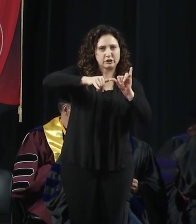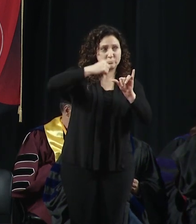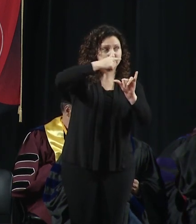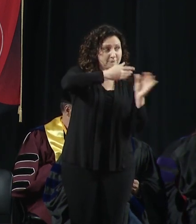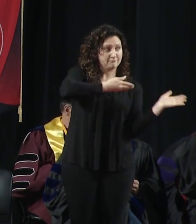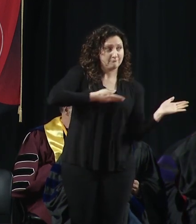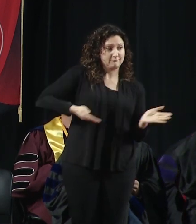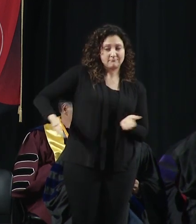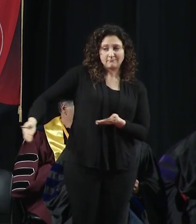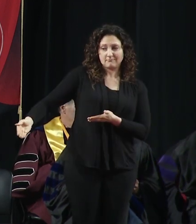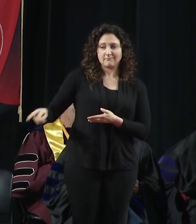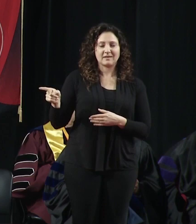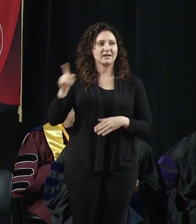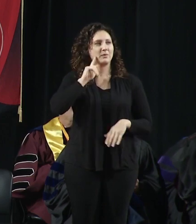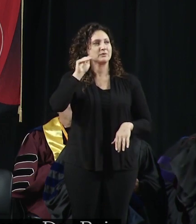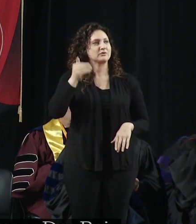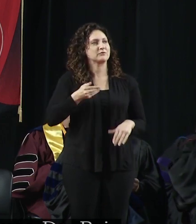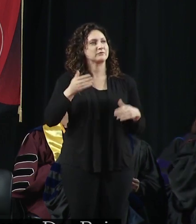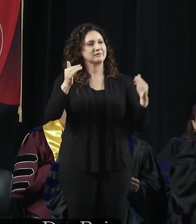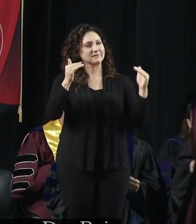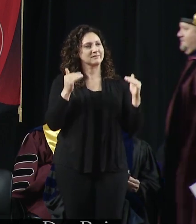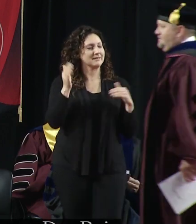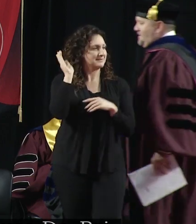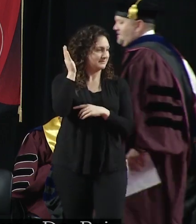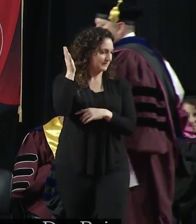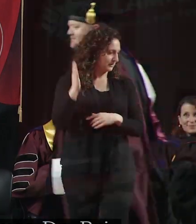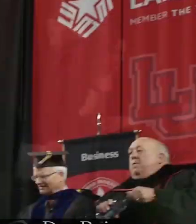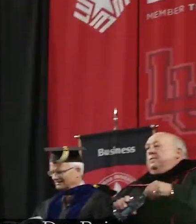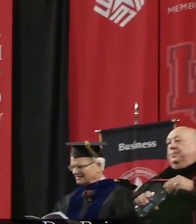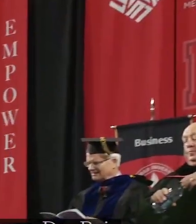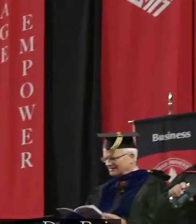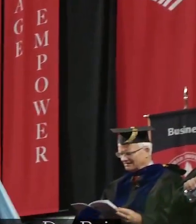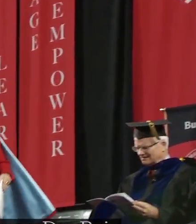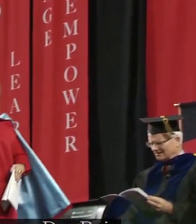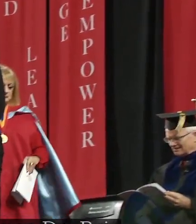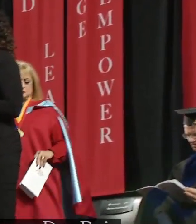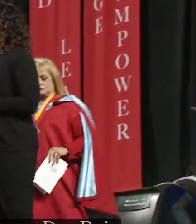please come forward and introduce our next speaker.